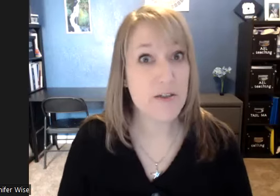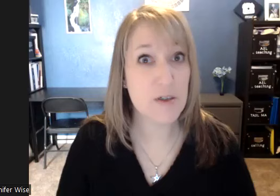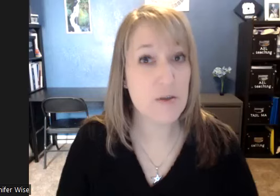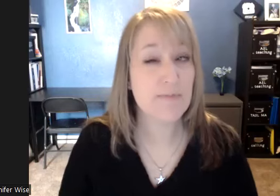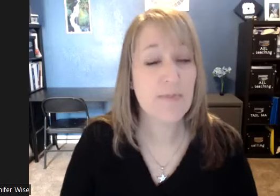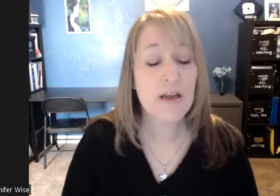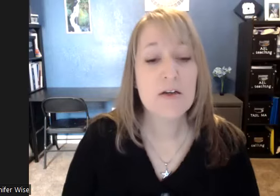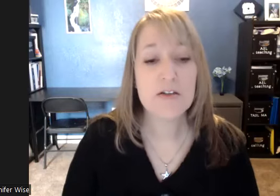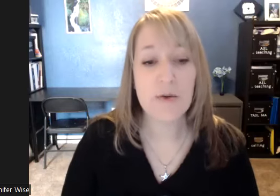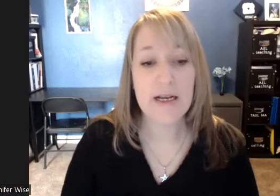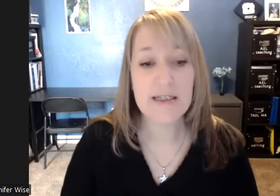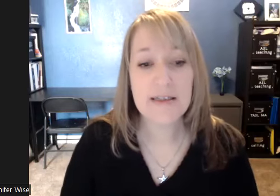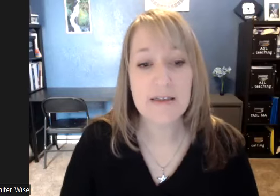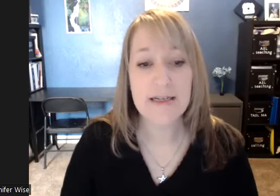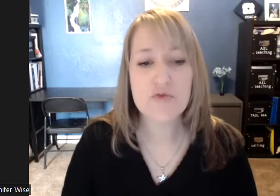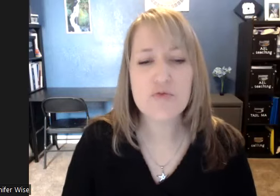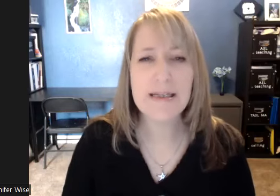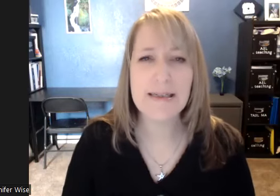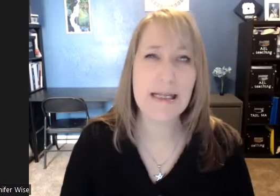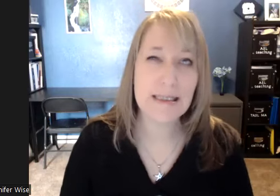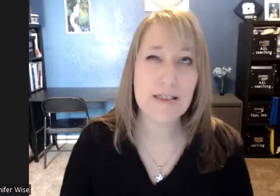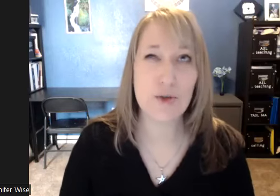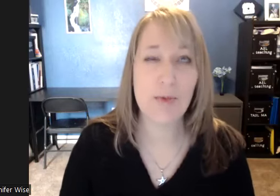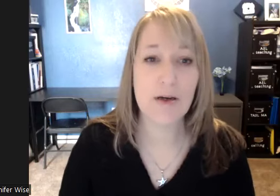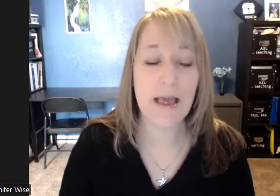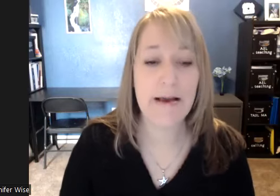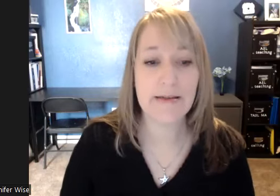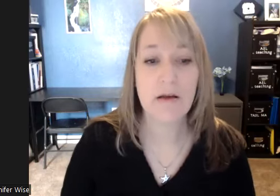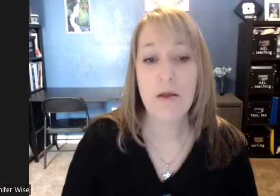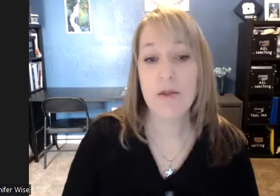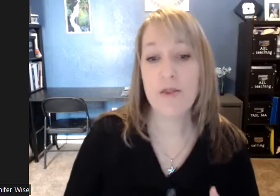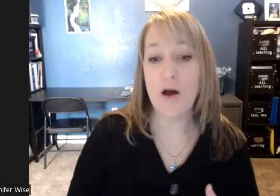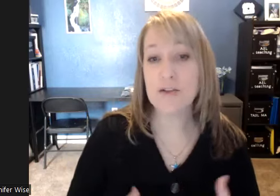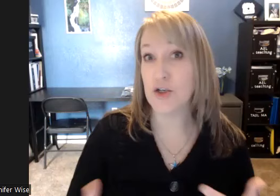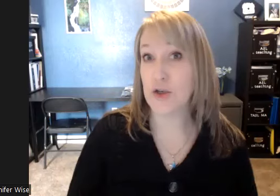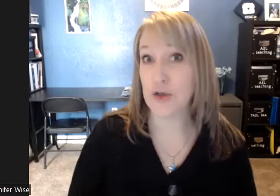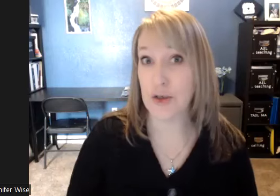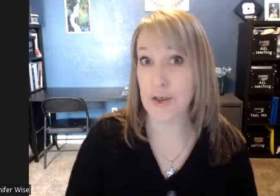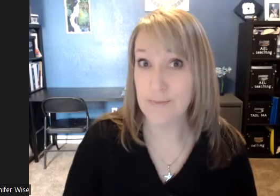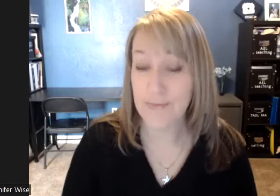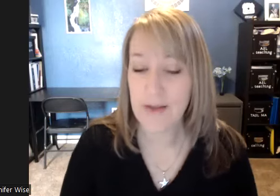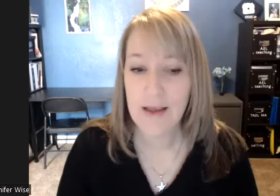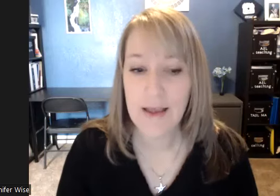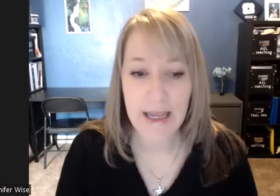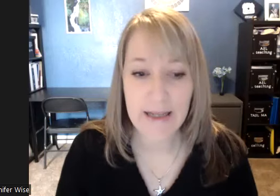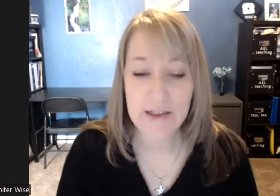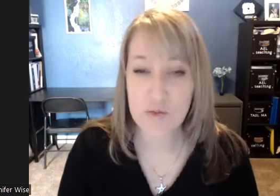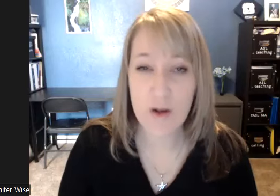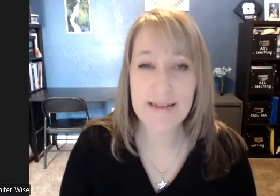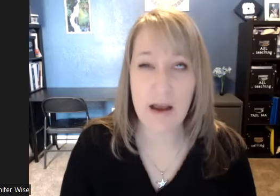the first one. So it's written, at least in your book, as thought occur. And it's just one sign,